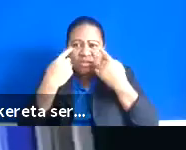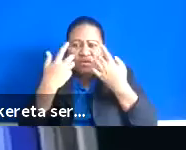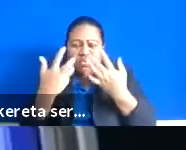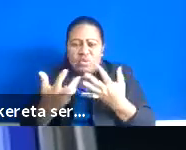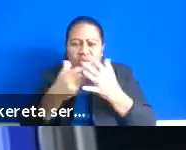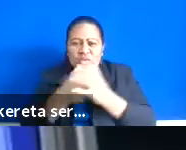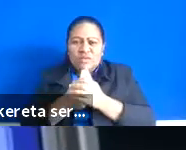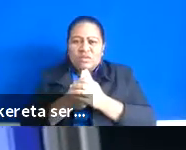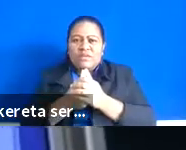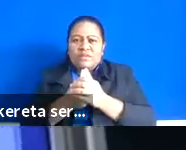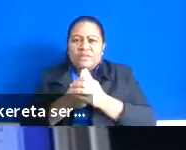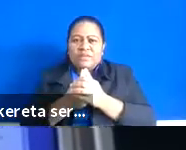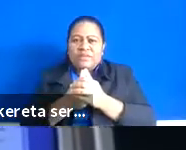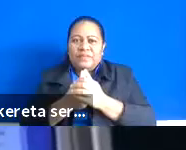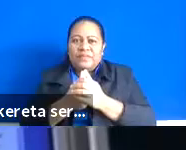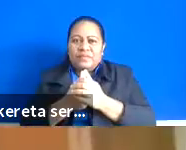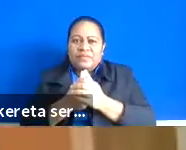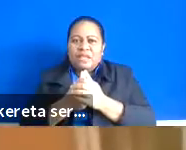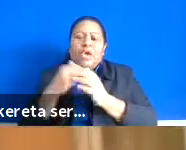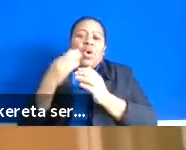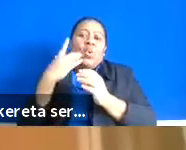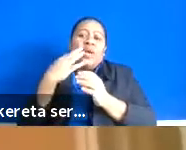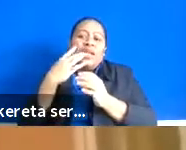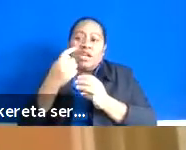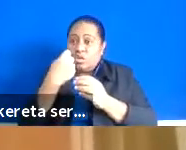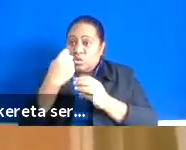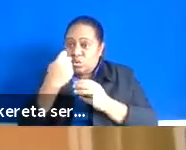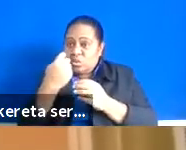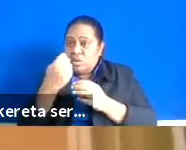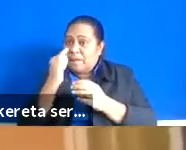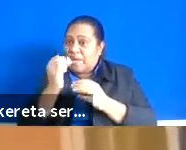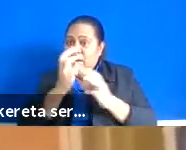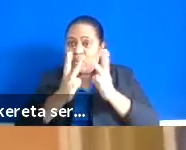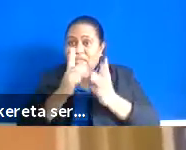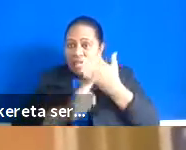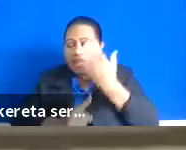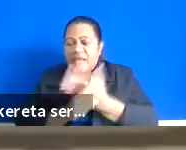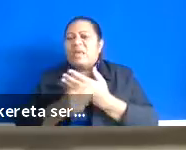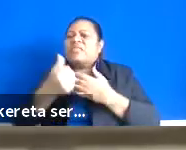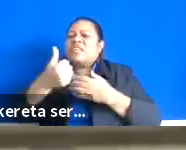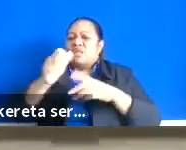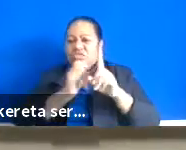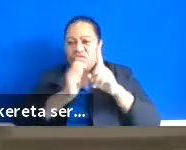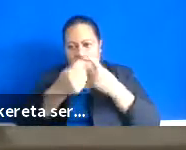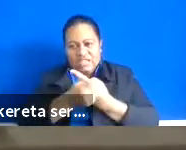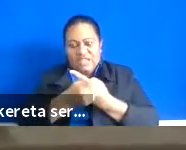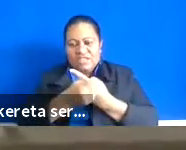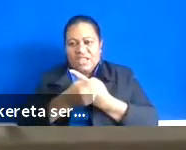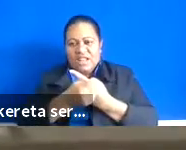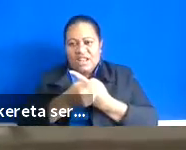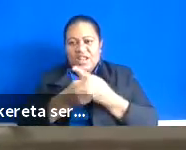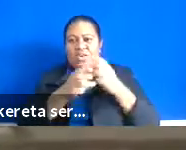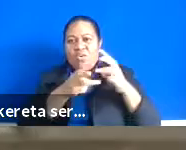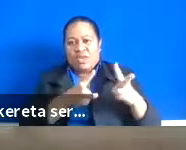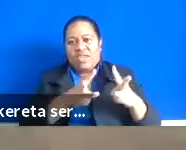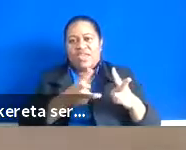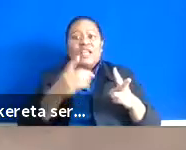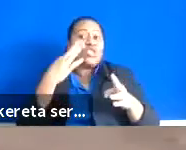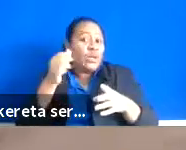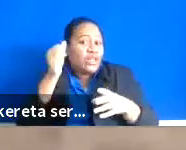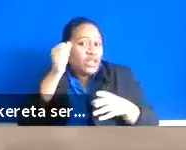forecast approaching weather. At the same time, use this knowledge to prepare for the approaching weather.